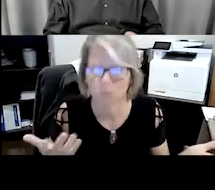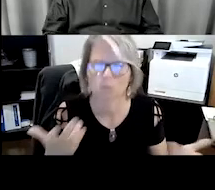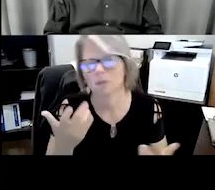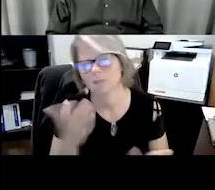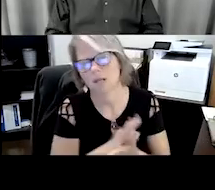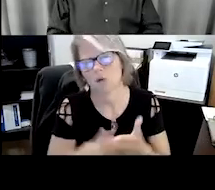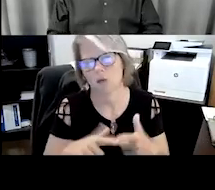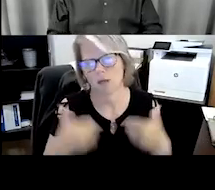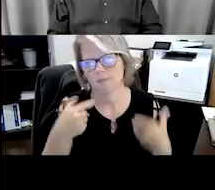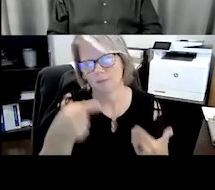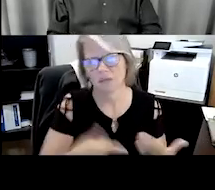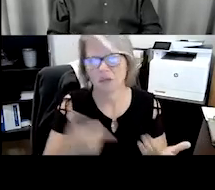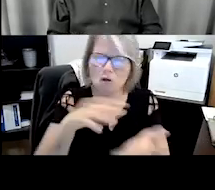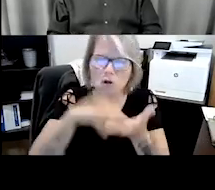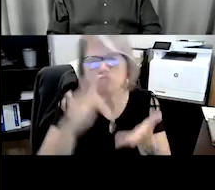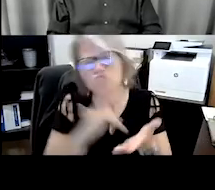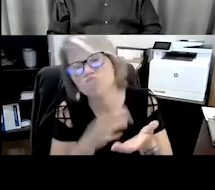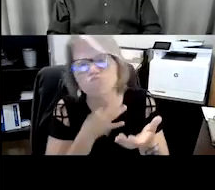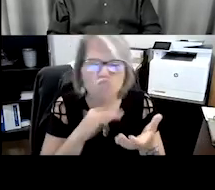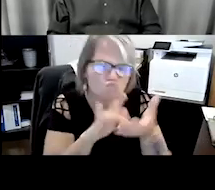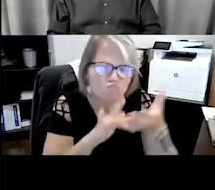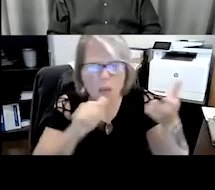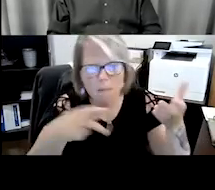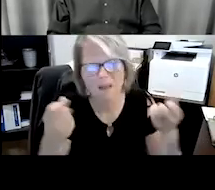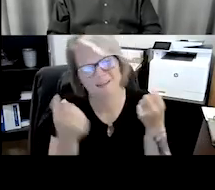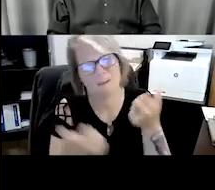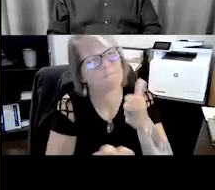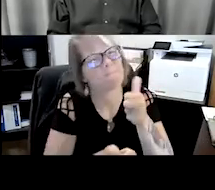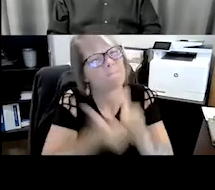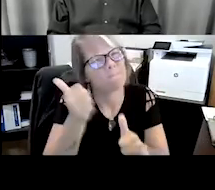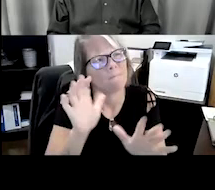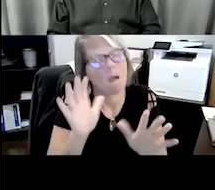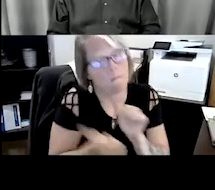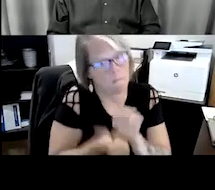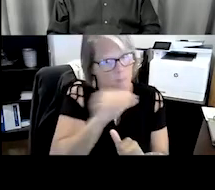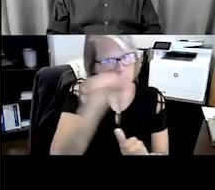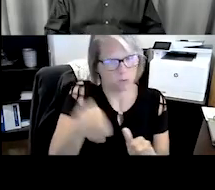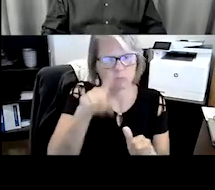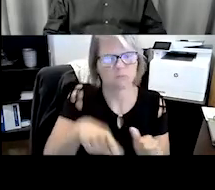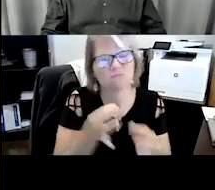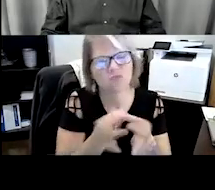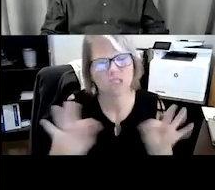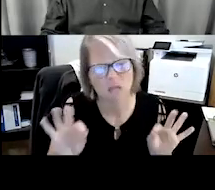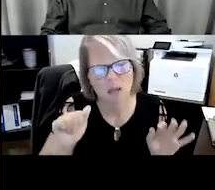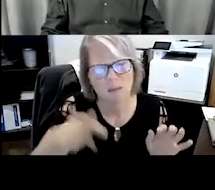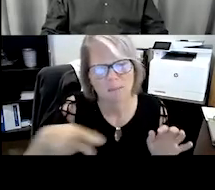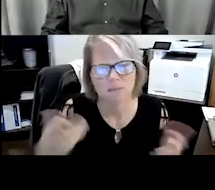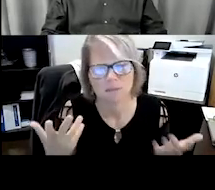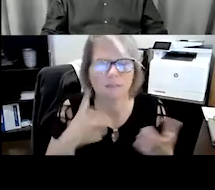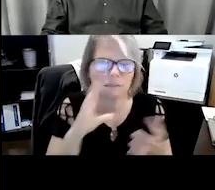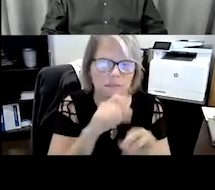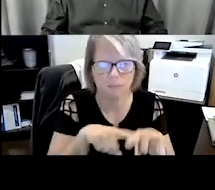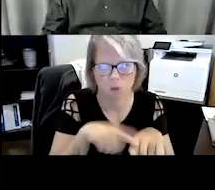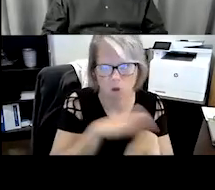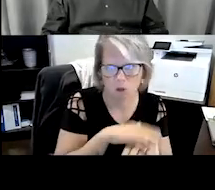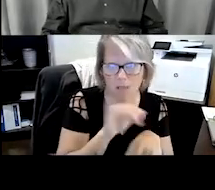how smoothly interactions go between deaf and hearing people. Just look around for some apps,